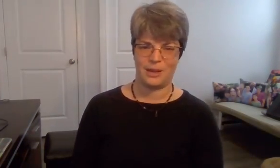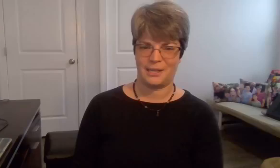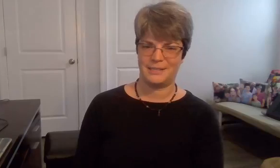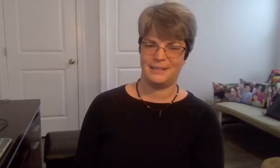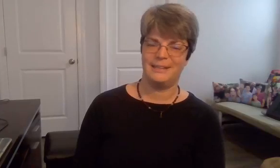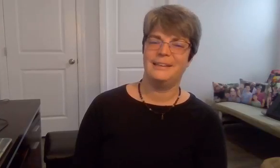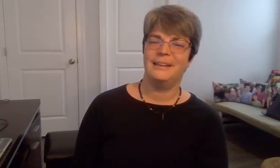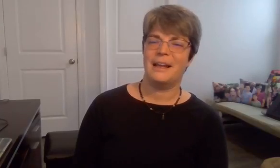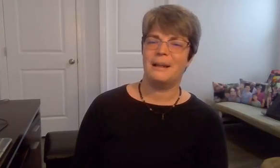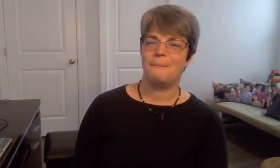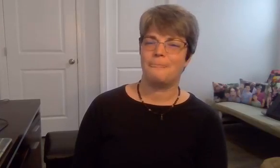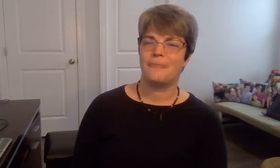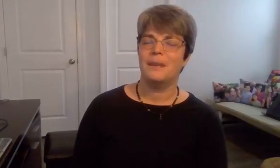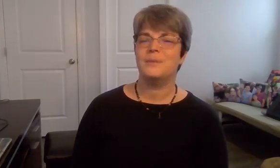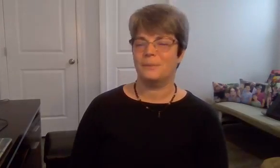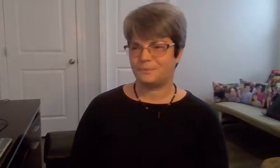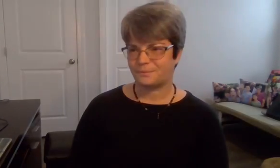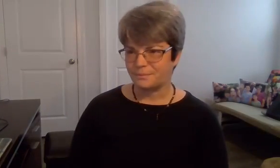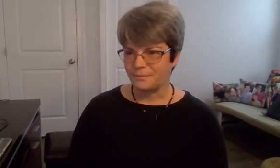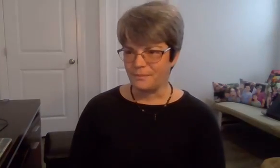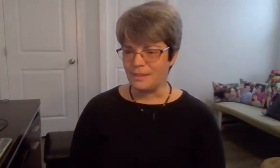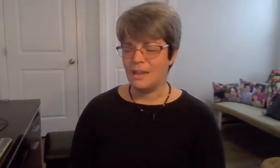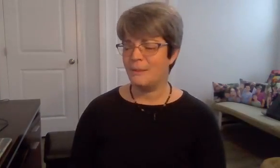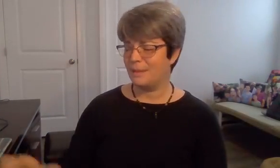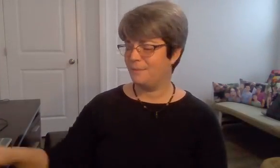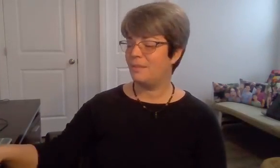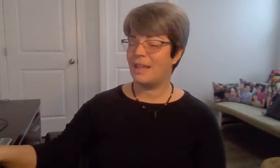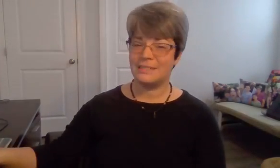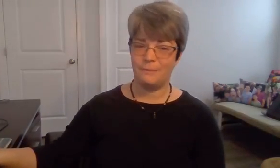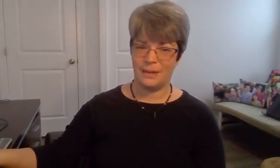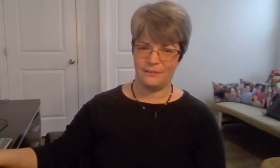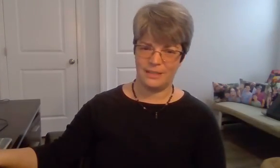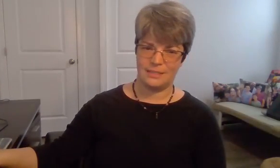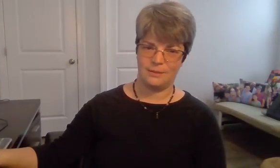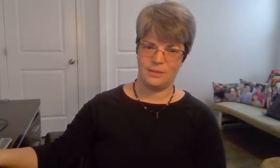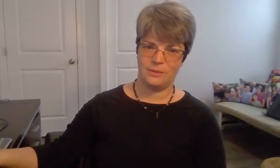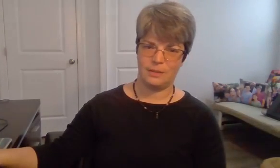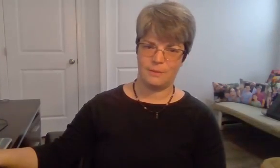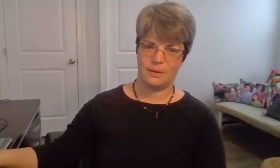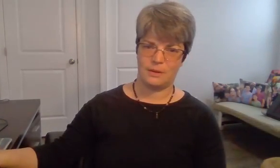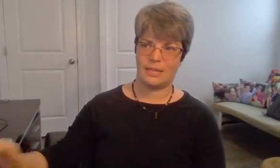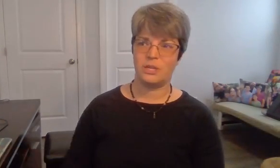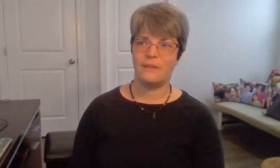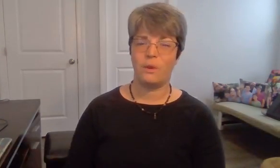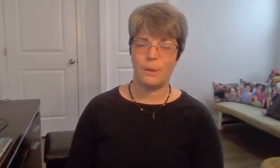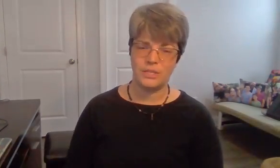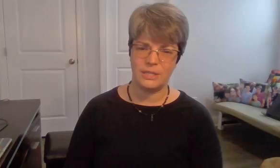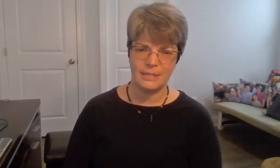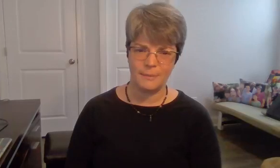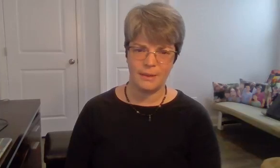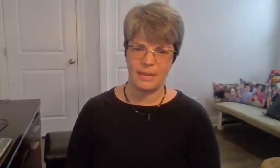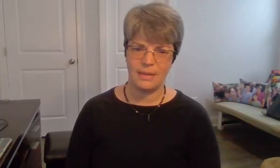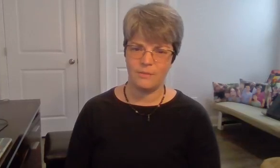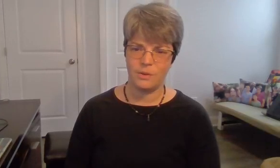ruckus. So anyway, lots of benefits to using American Sign Language. Do you have any questions about any of